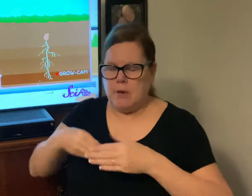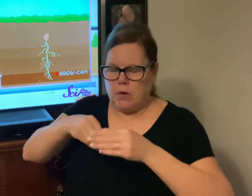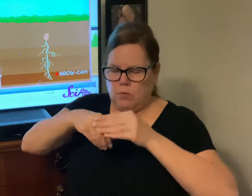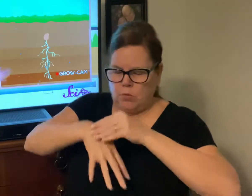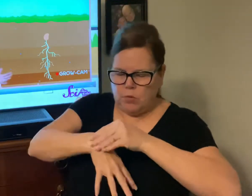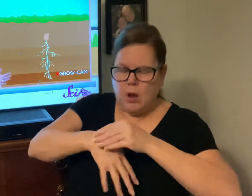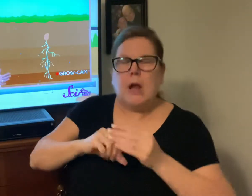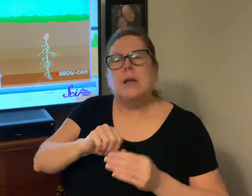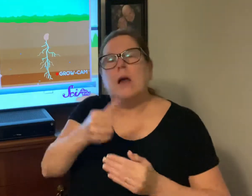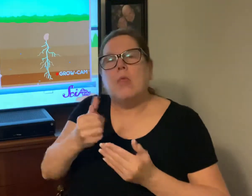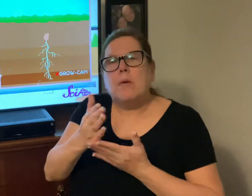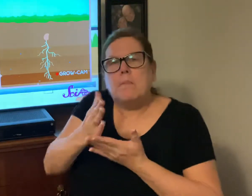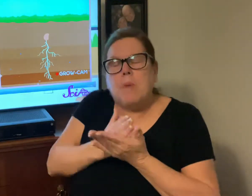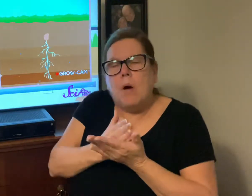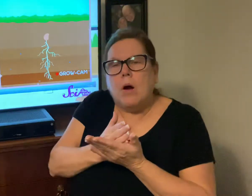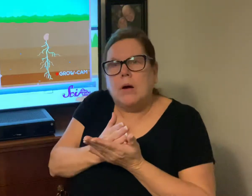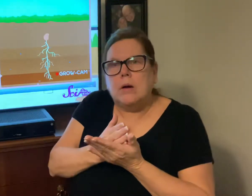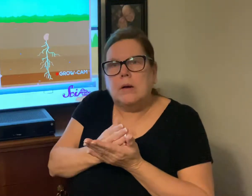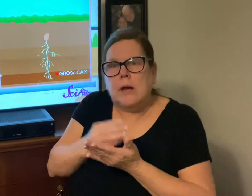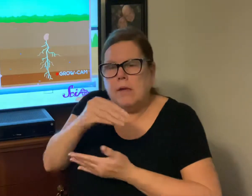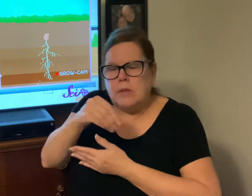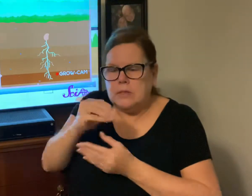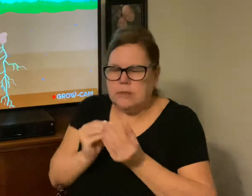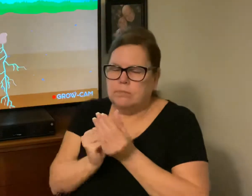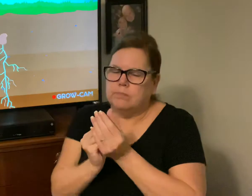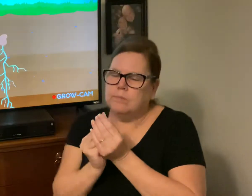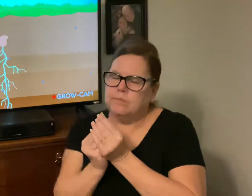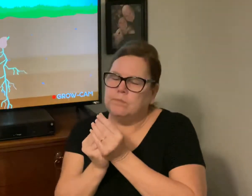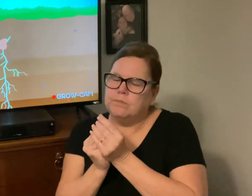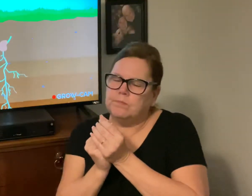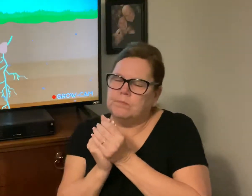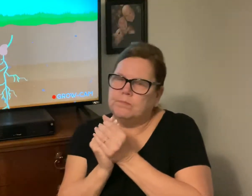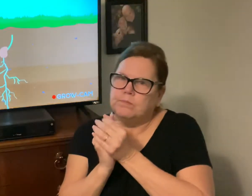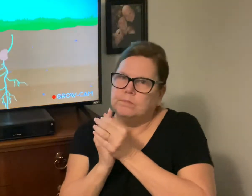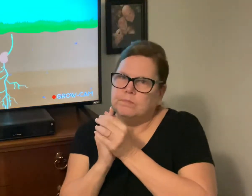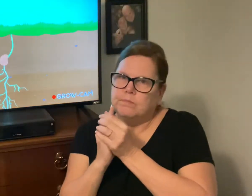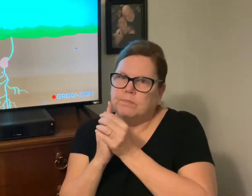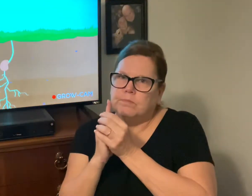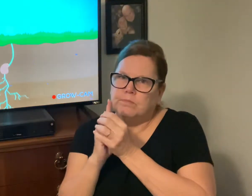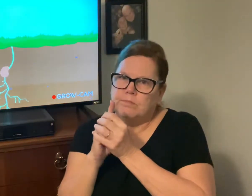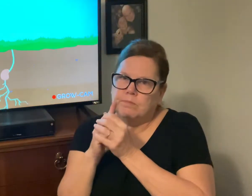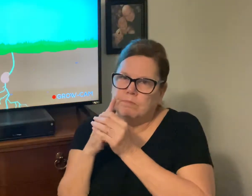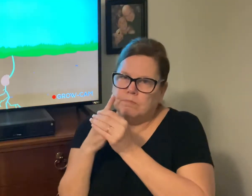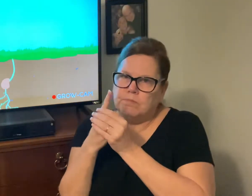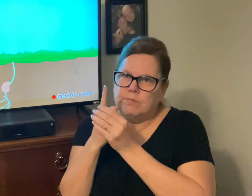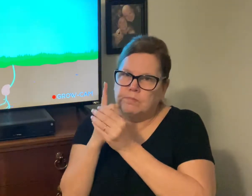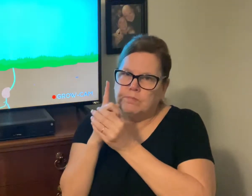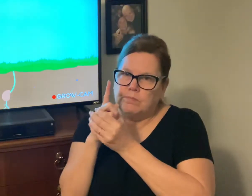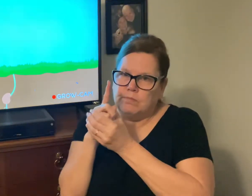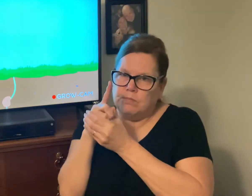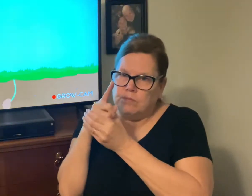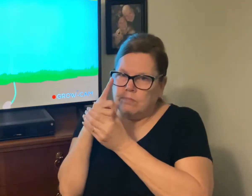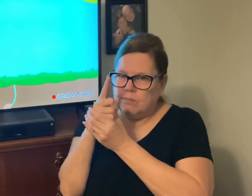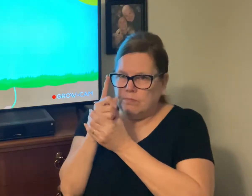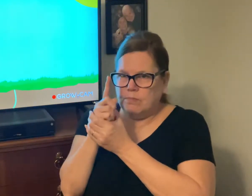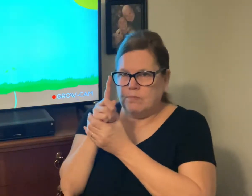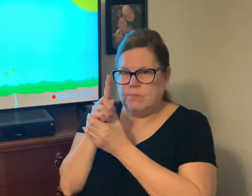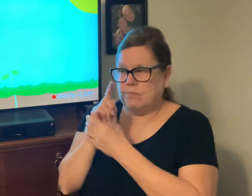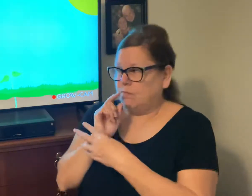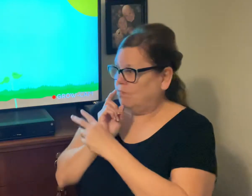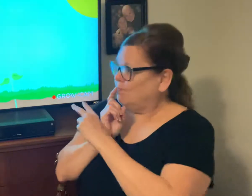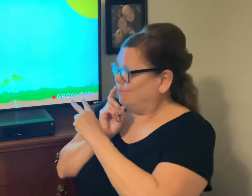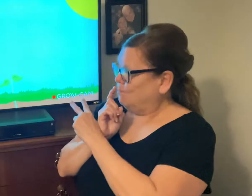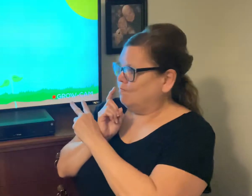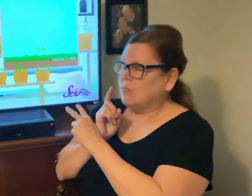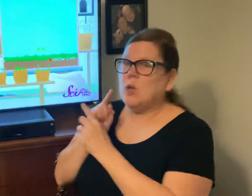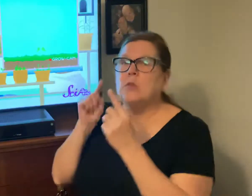another part of the seed pops out. This time in the opposite direction. A shoot, which has the stem of the plant and a few leaves, pushes its way up